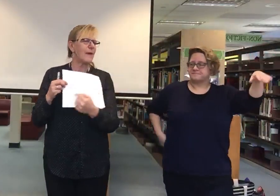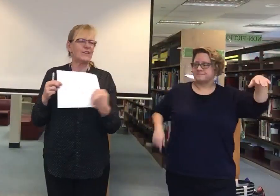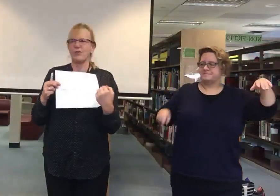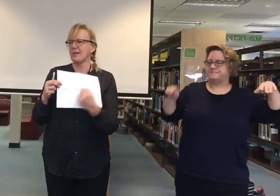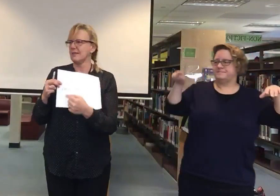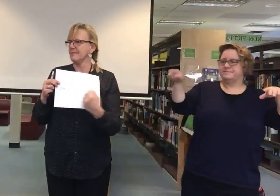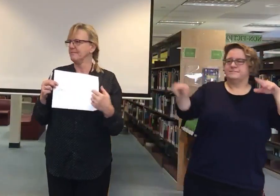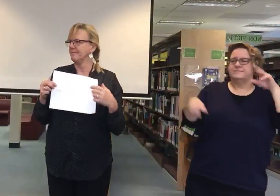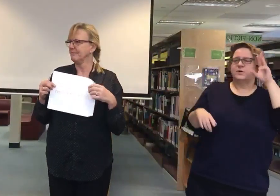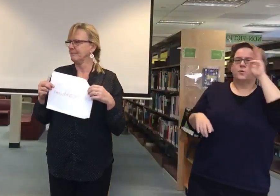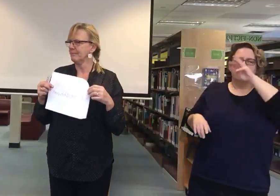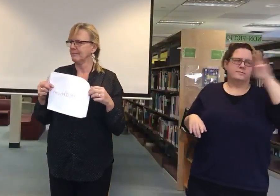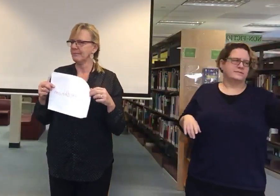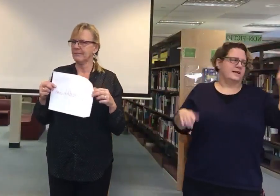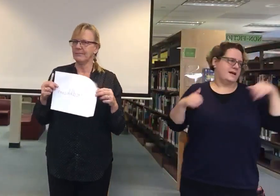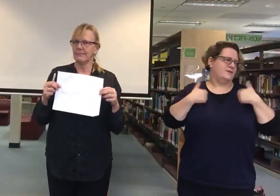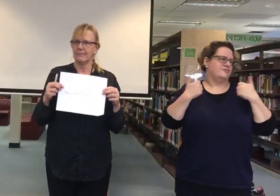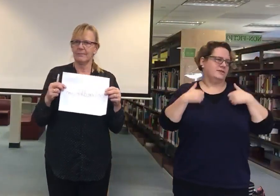the web address.